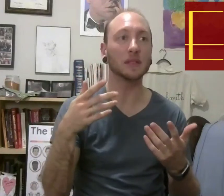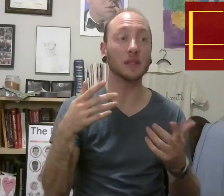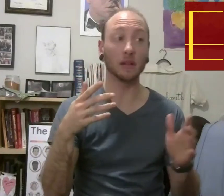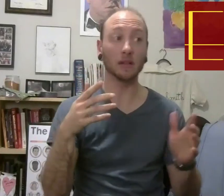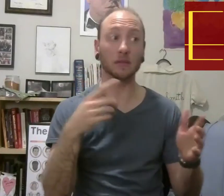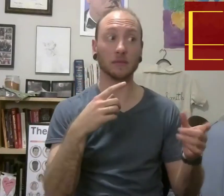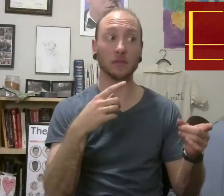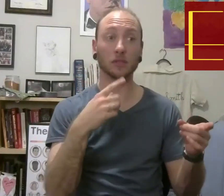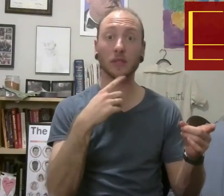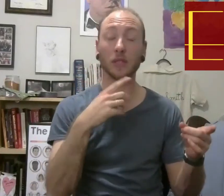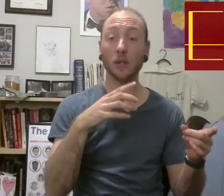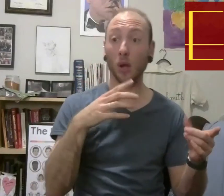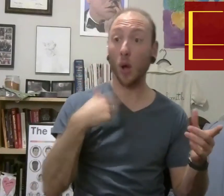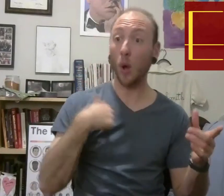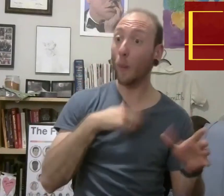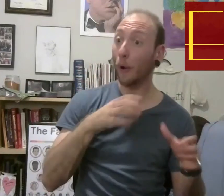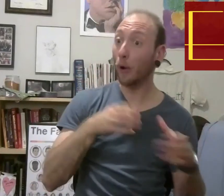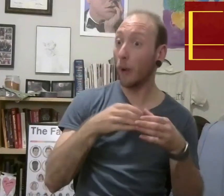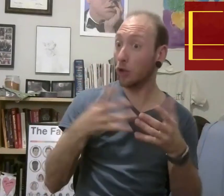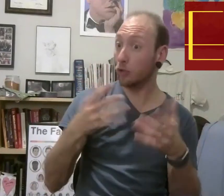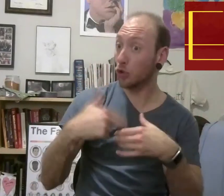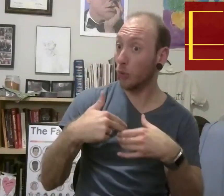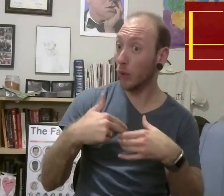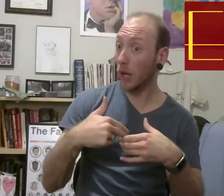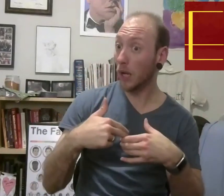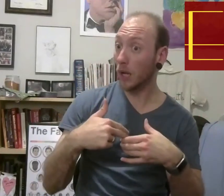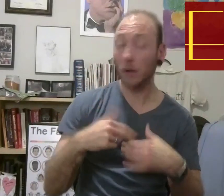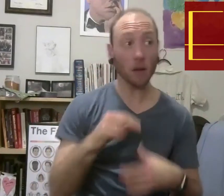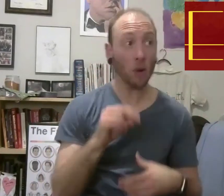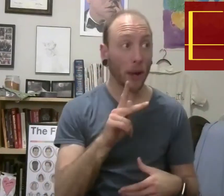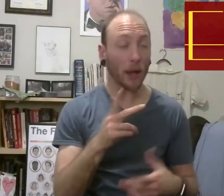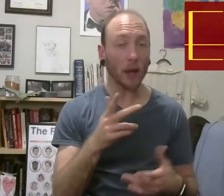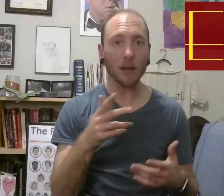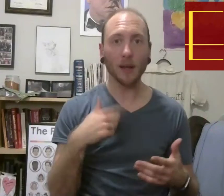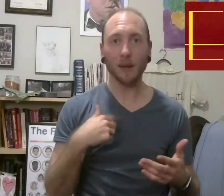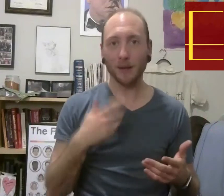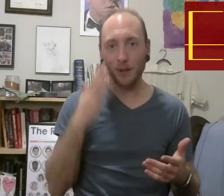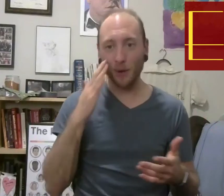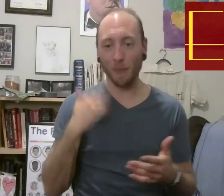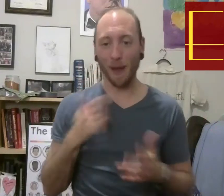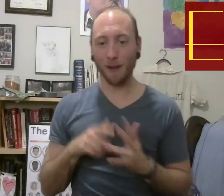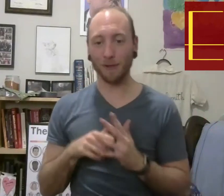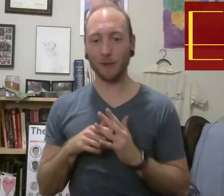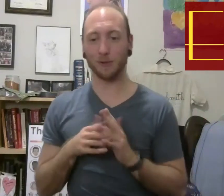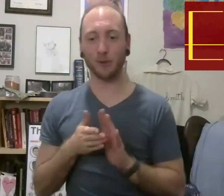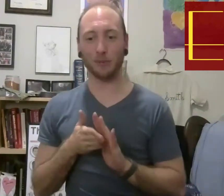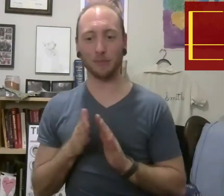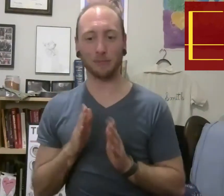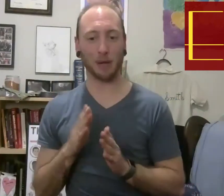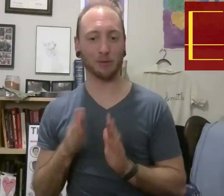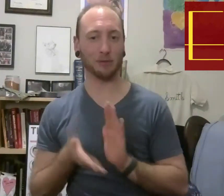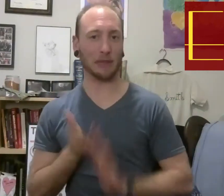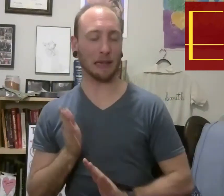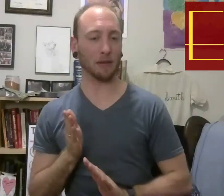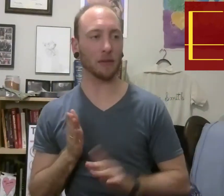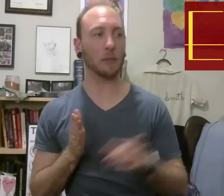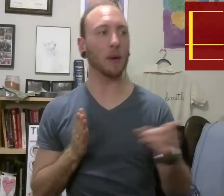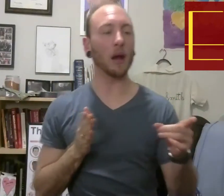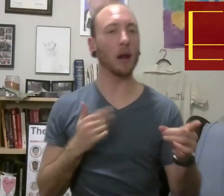I wasn't going to talk to anyone and I was going to run out. And they asked me why I was there, and I told them pretty